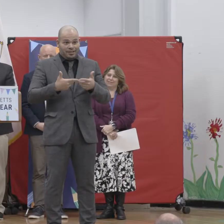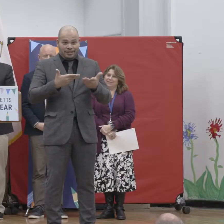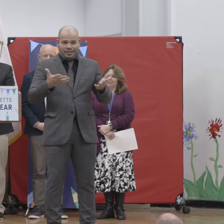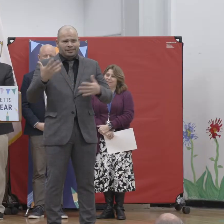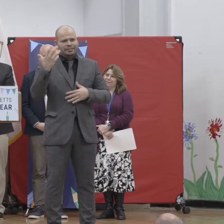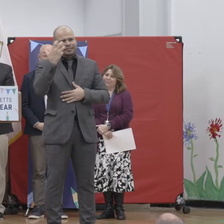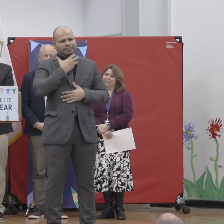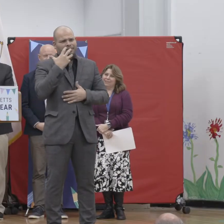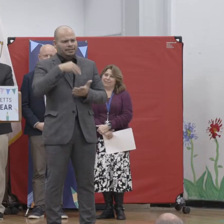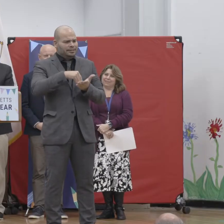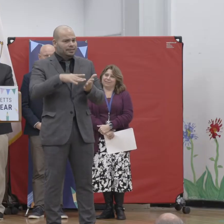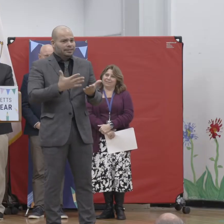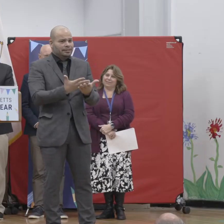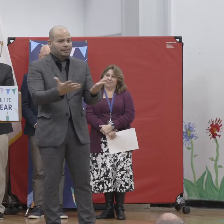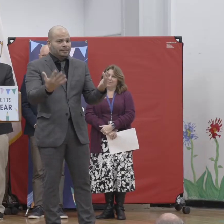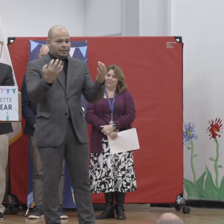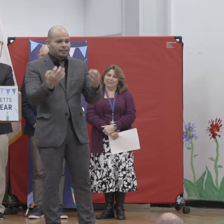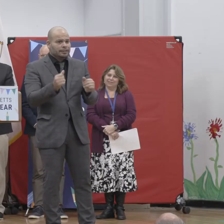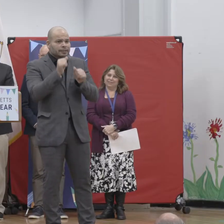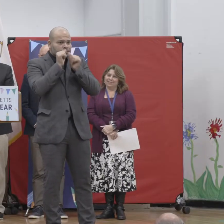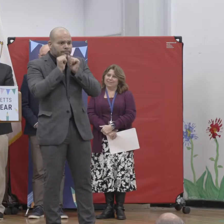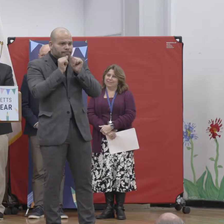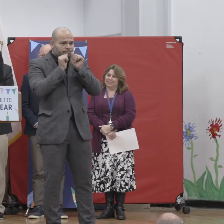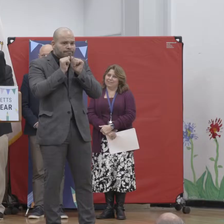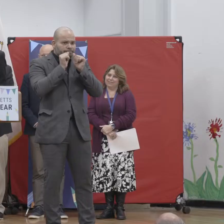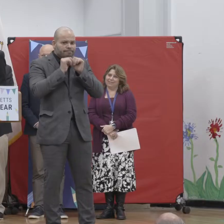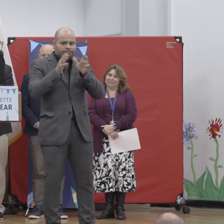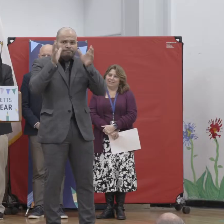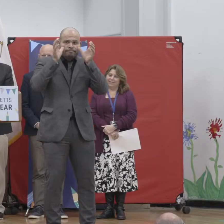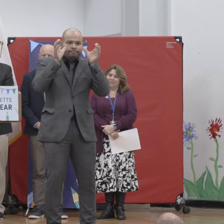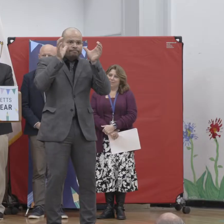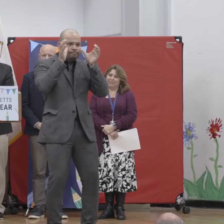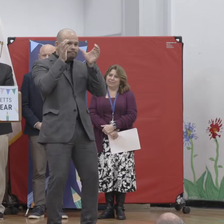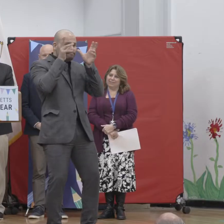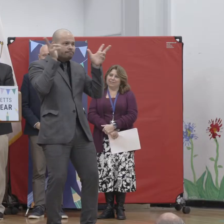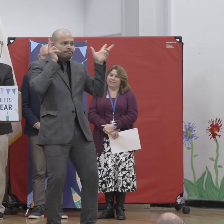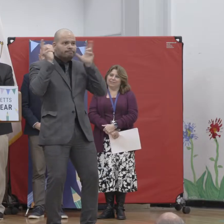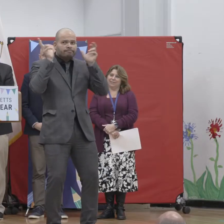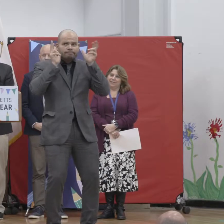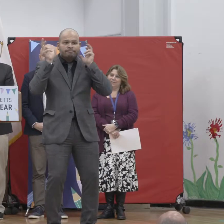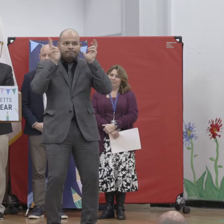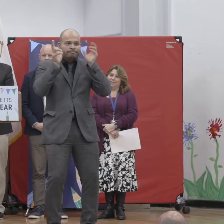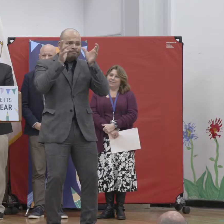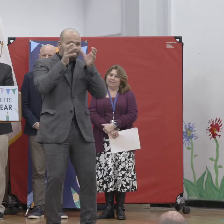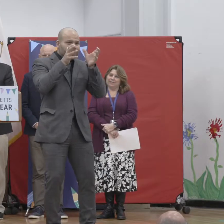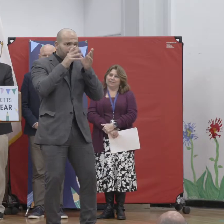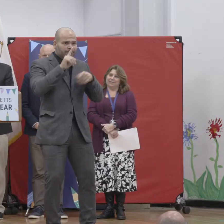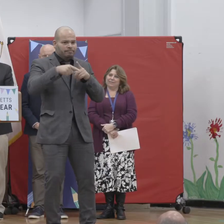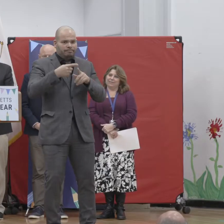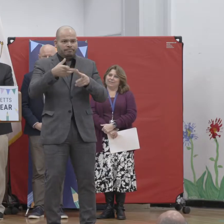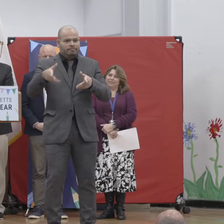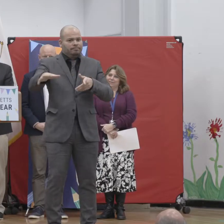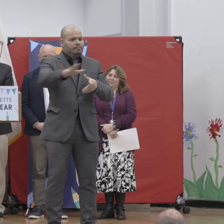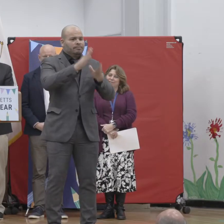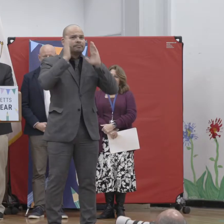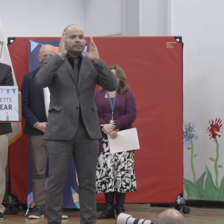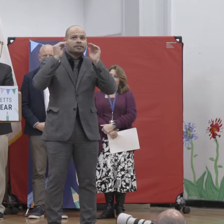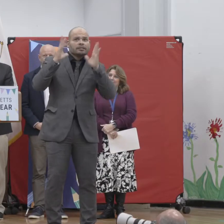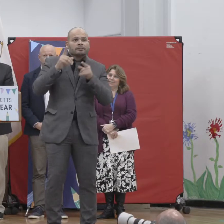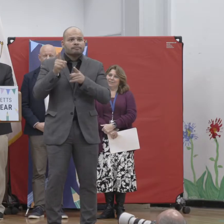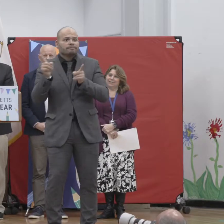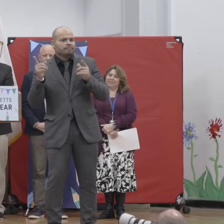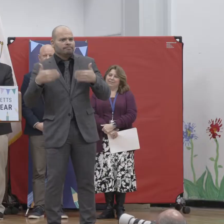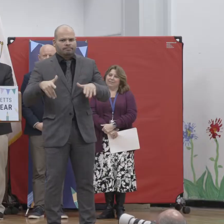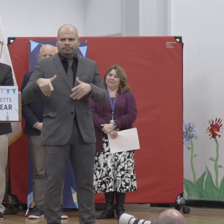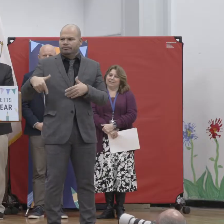just patiently taking all of this great information in about your amazing teacher. Perry students, my friends and colleagues who are up here on the stage, I